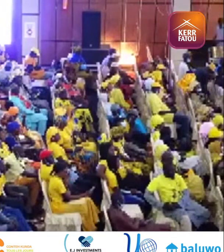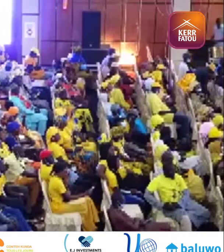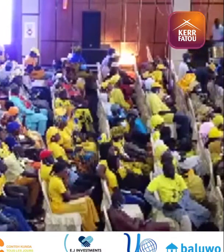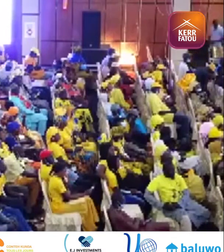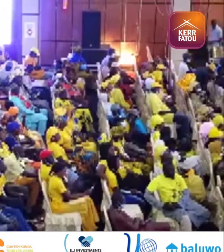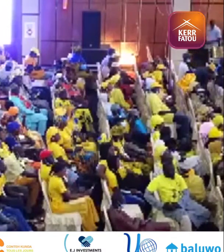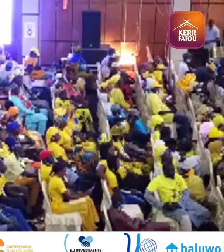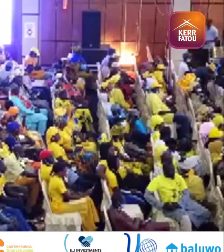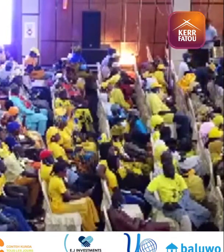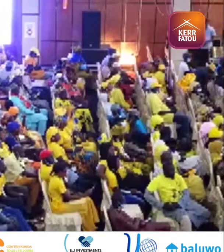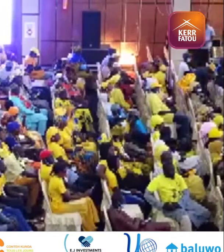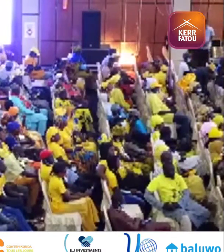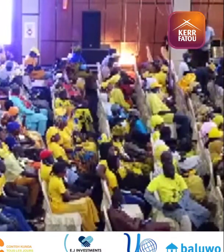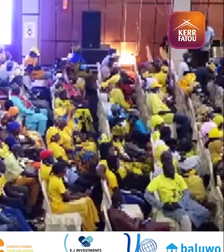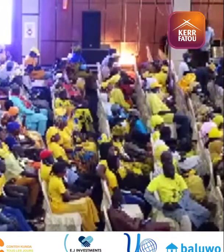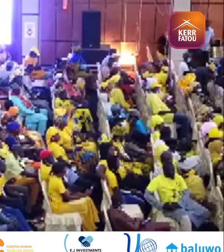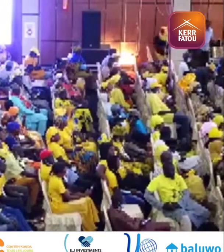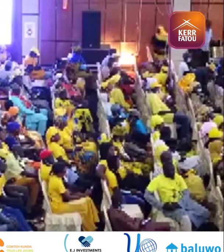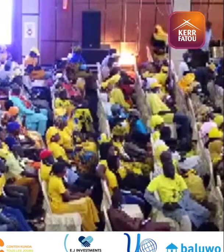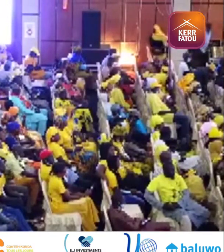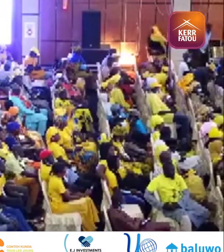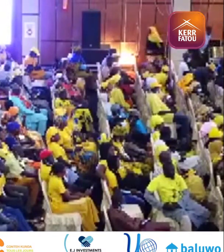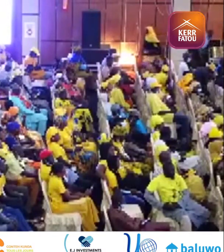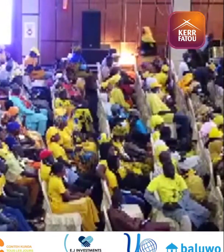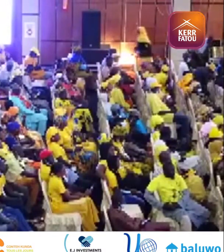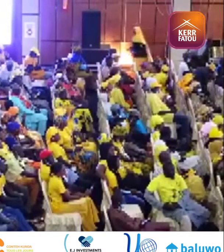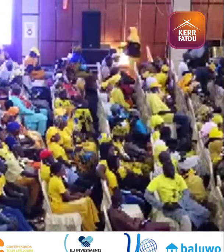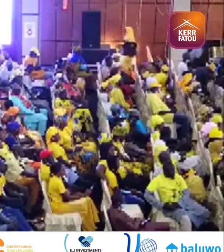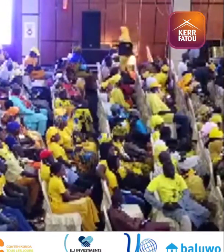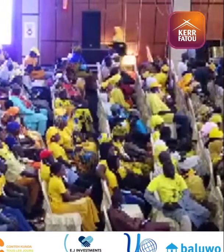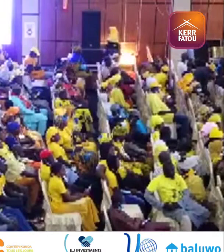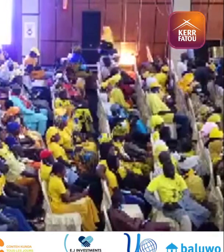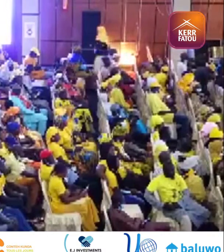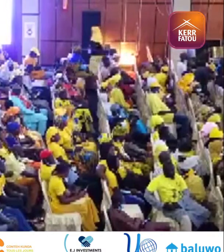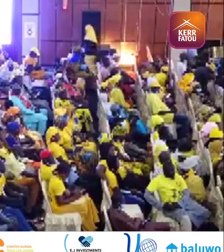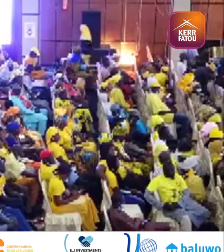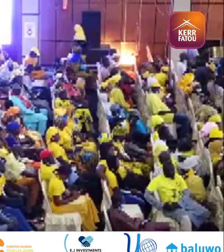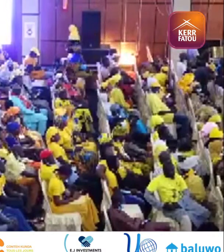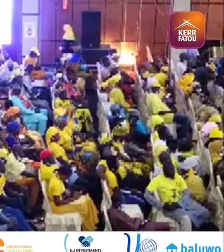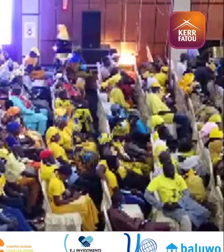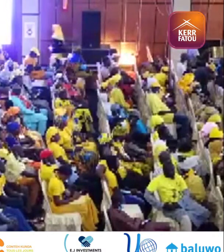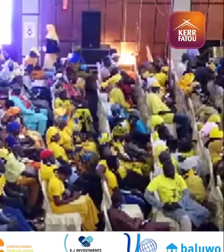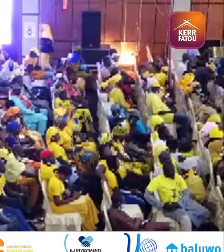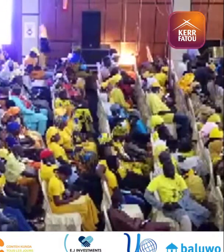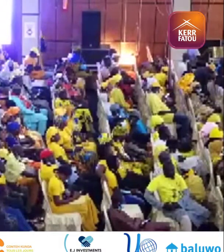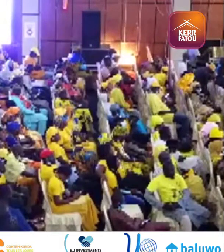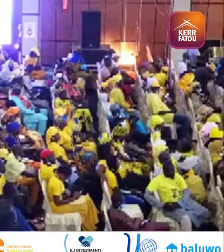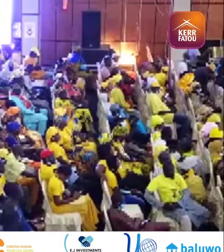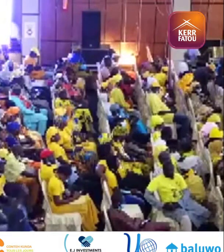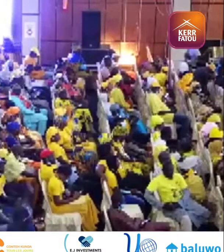Kajikalo to Mamakoto and round to the beach.